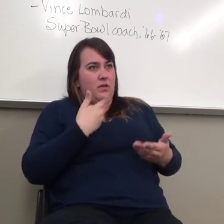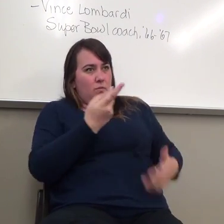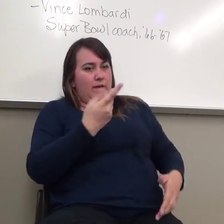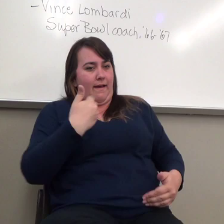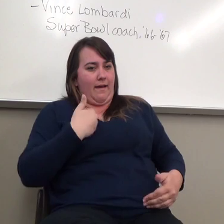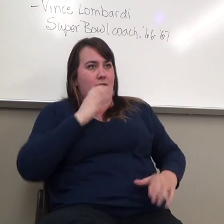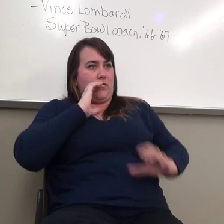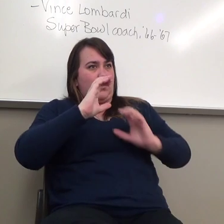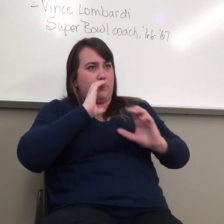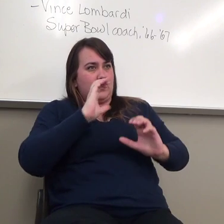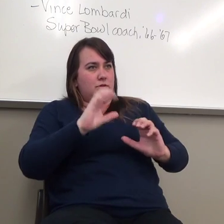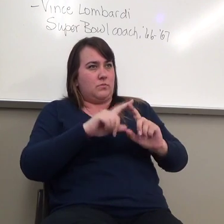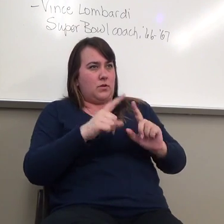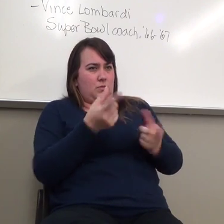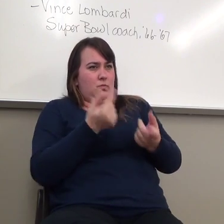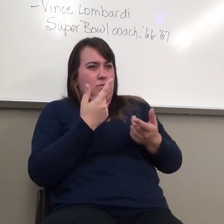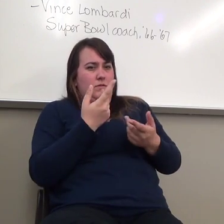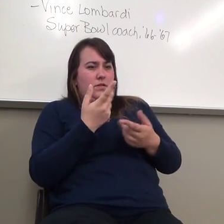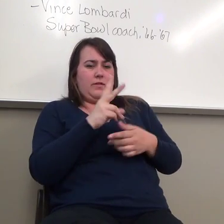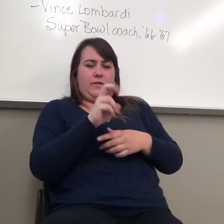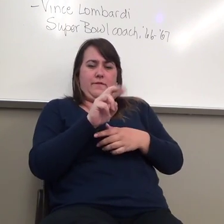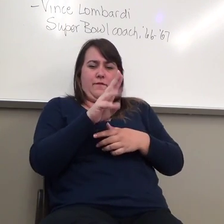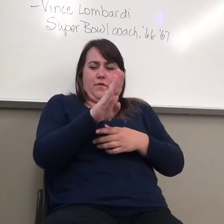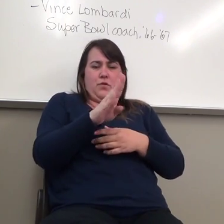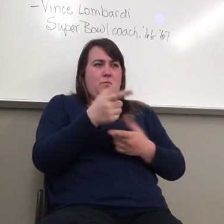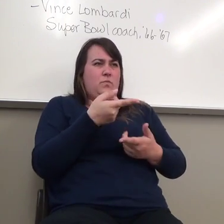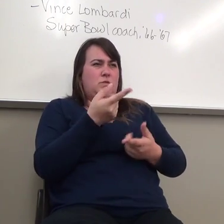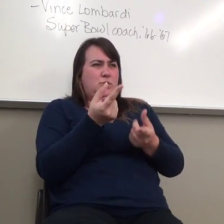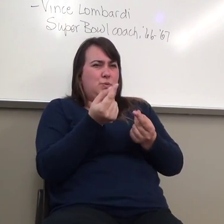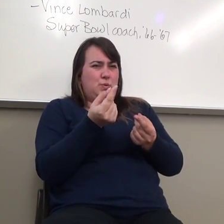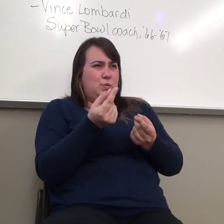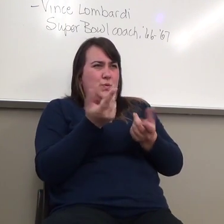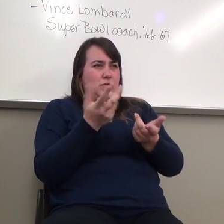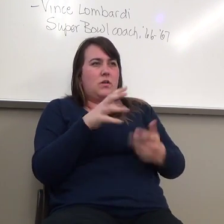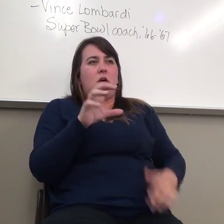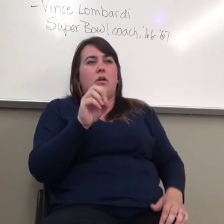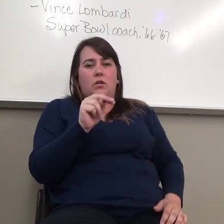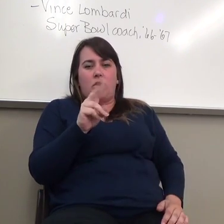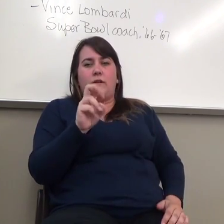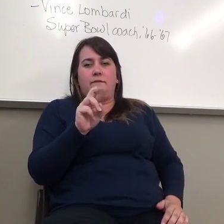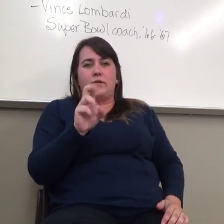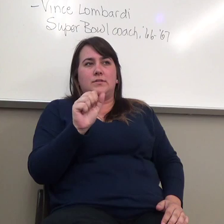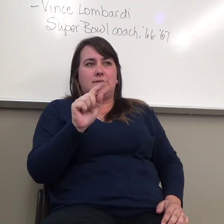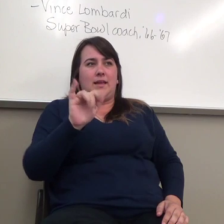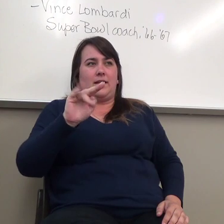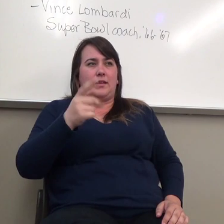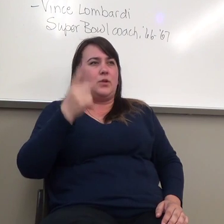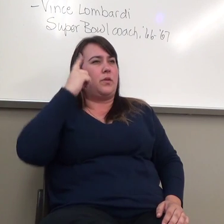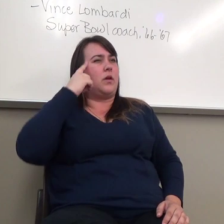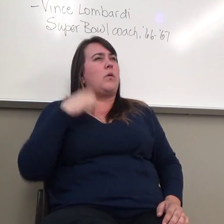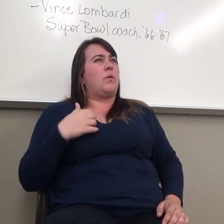conversate, but that's not it, okay? So it has some interesting, it has